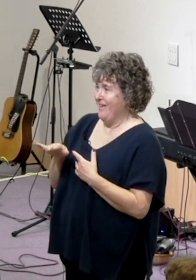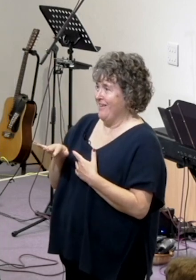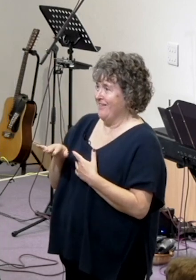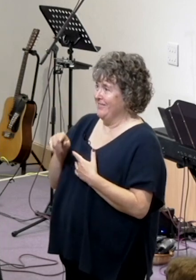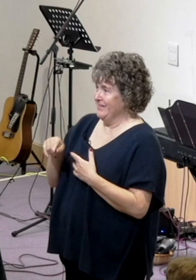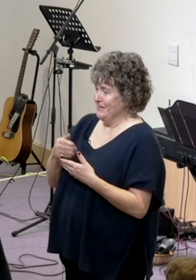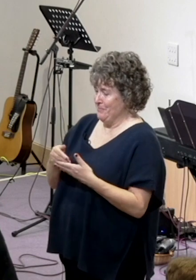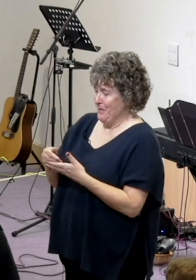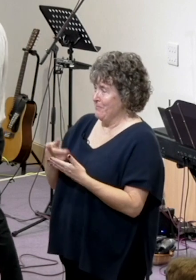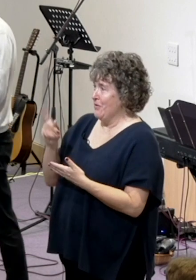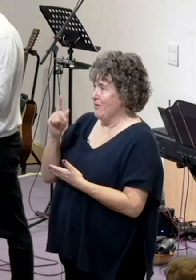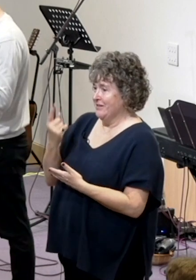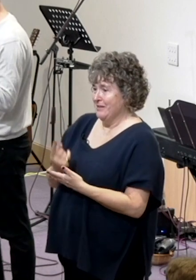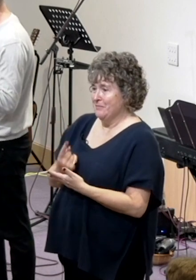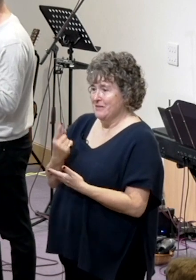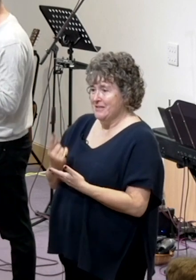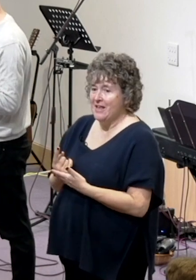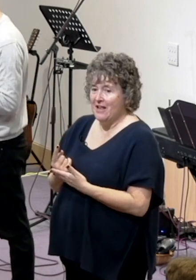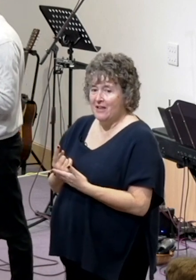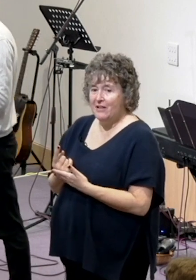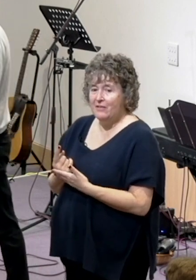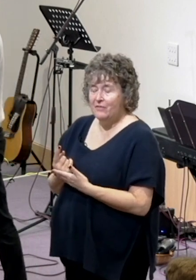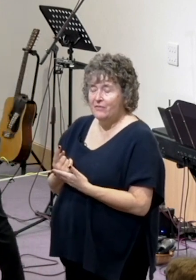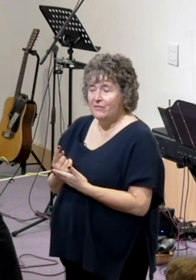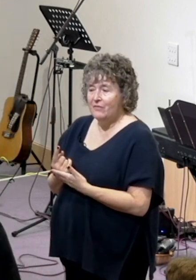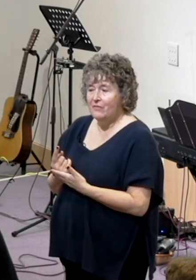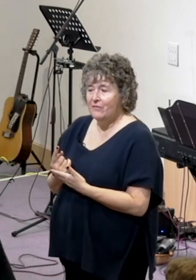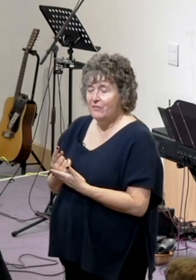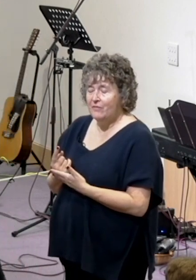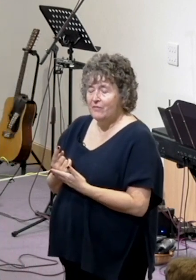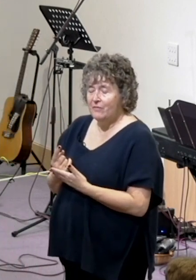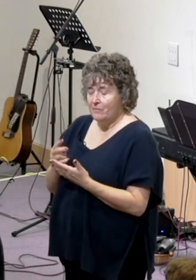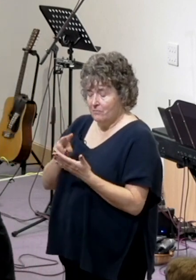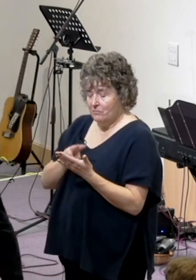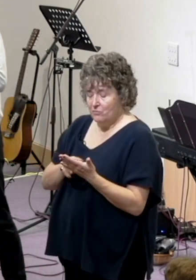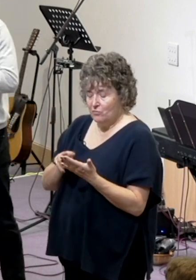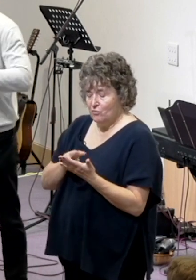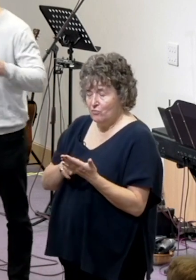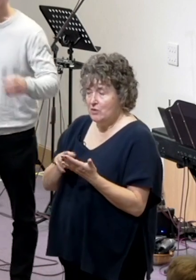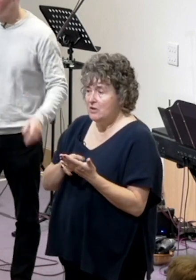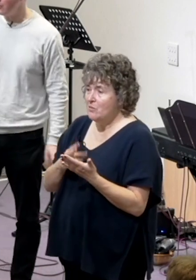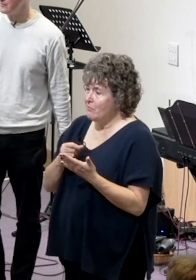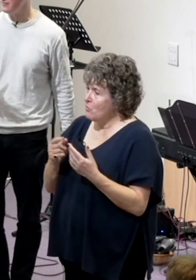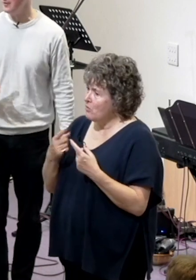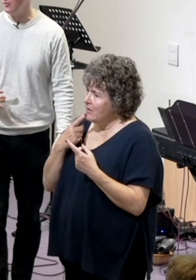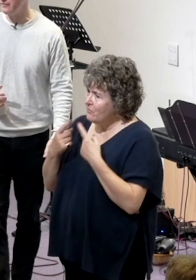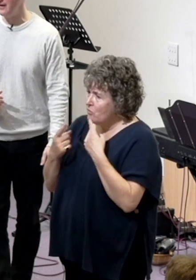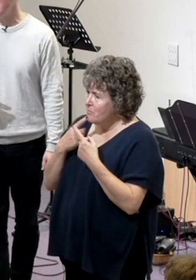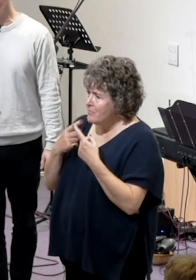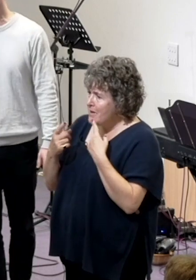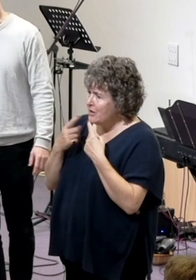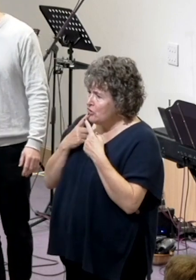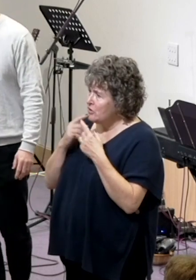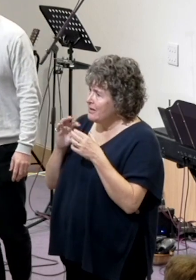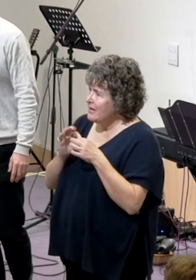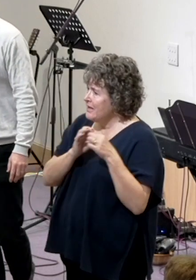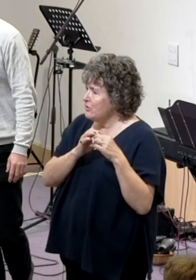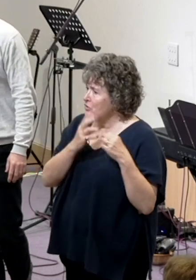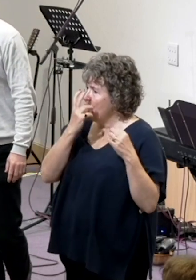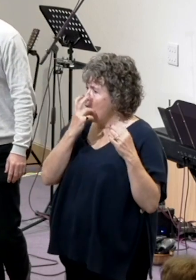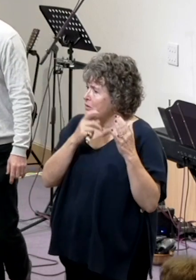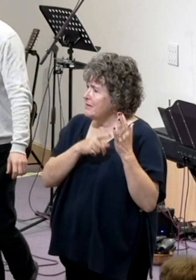for those of us who might be slower on the uptake, in the next verse, Matthew puts a bit of commentary. He quotes from an Old Testament